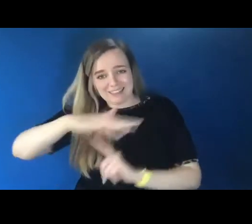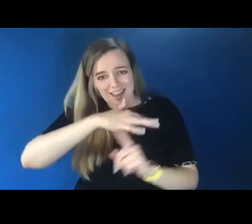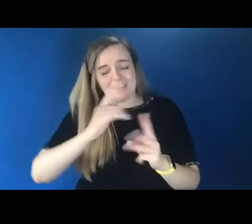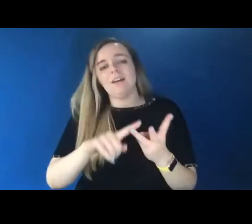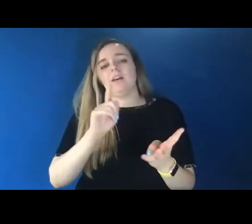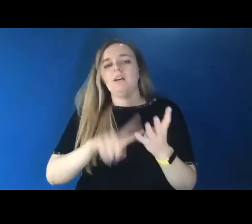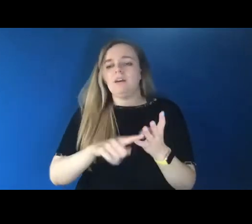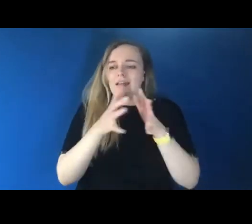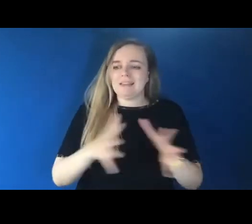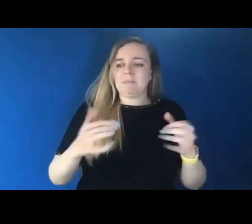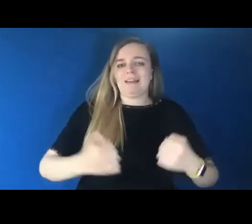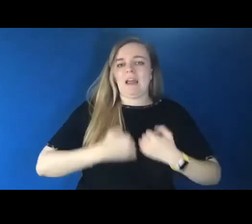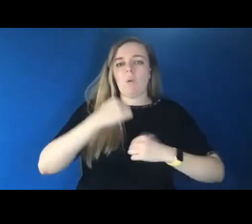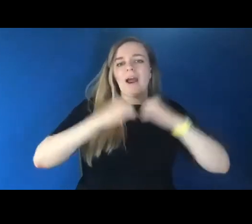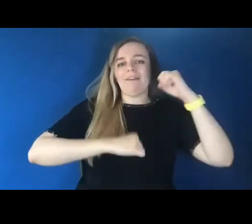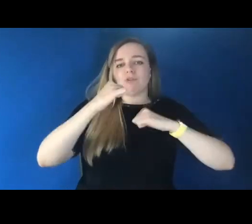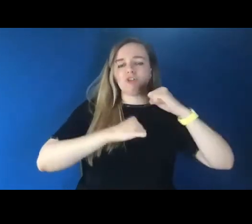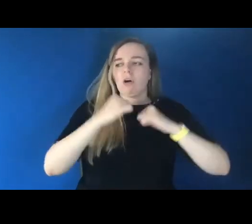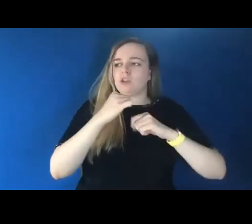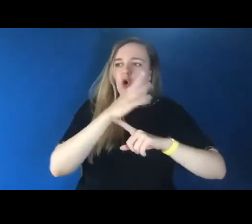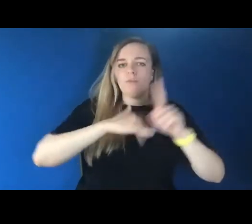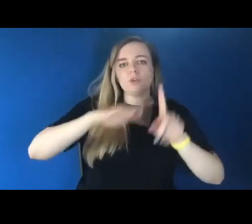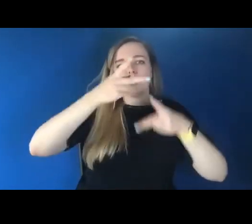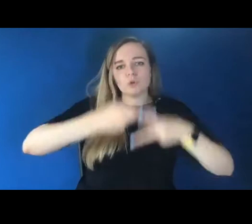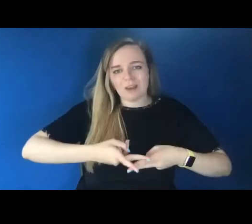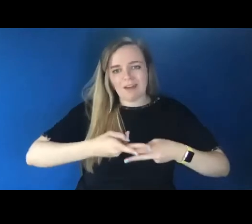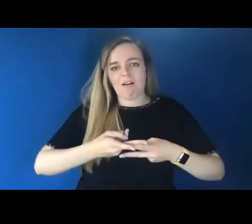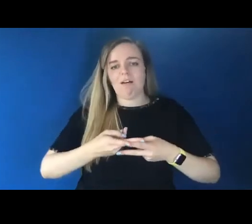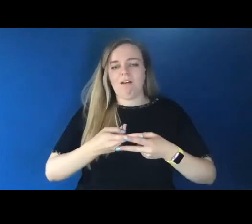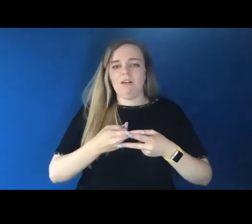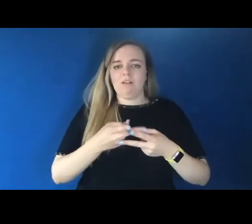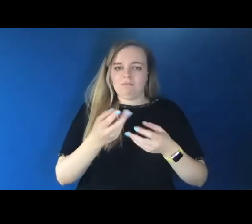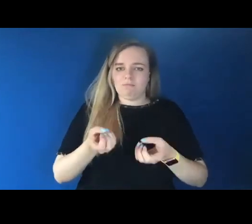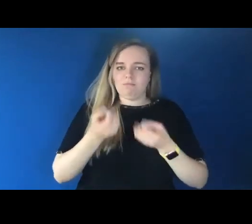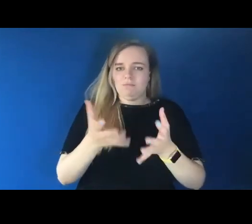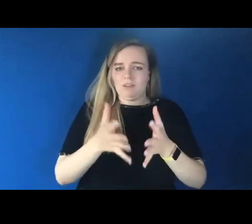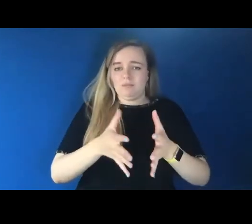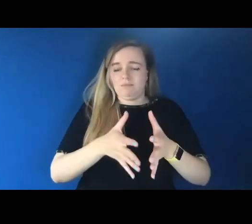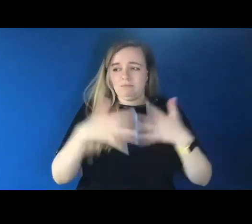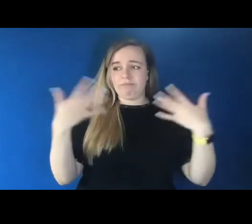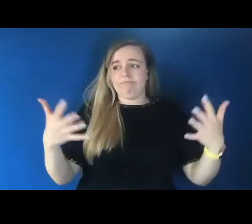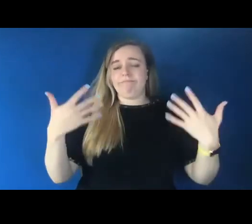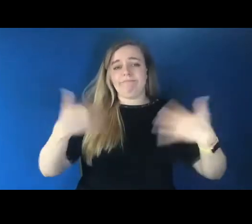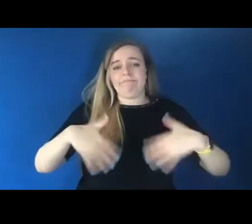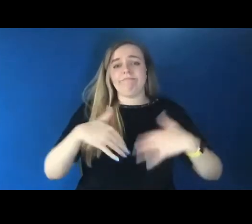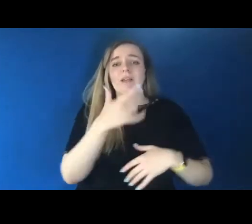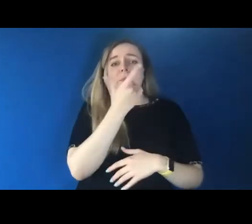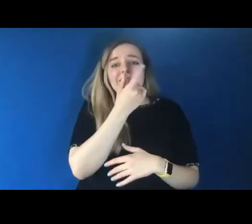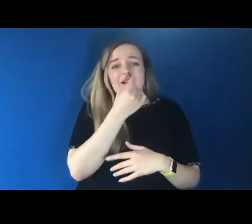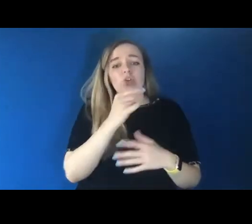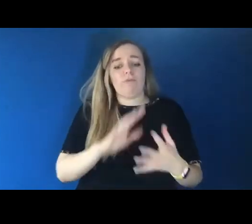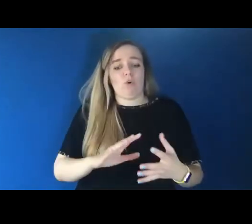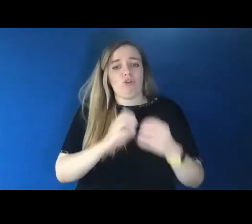our infrastructure of social care presents enormous potential for job